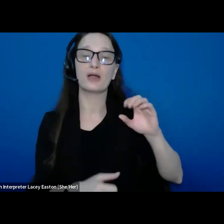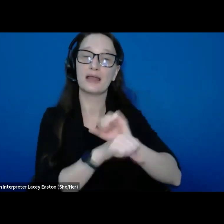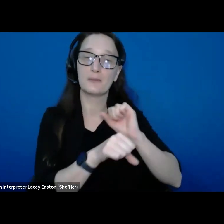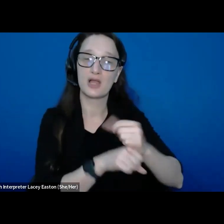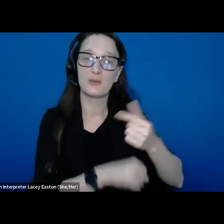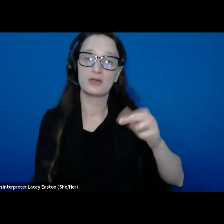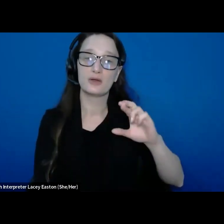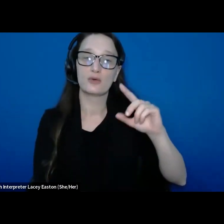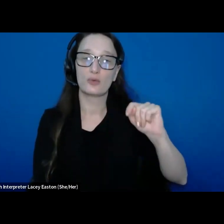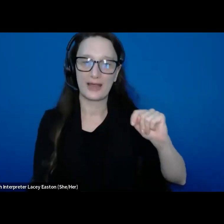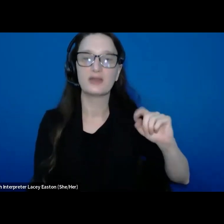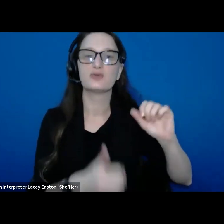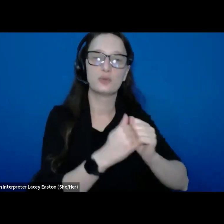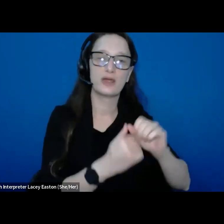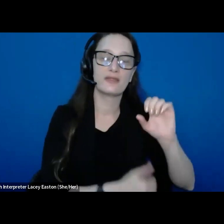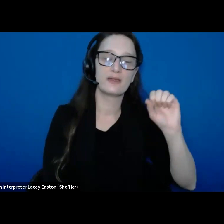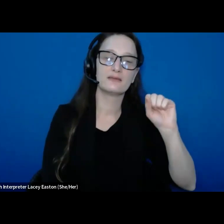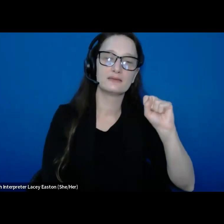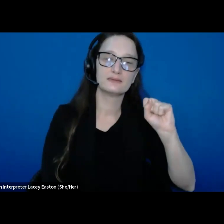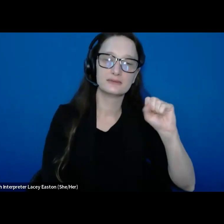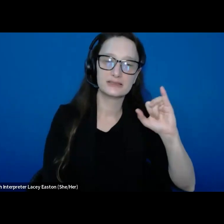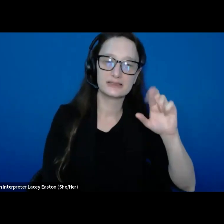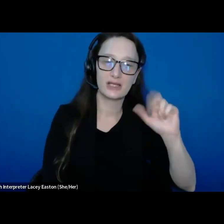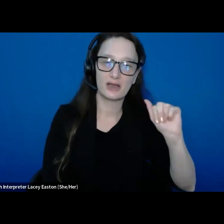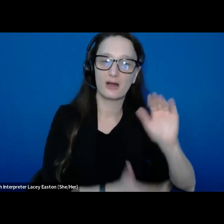that is the development of some,